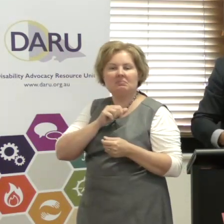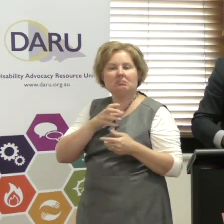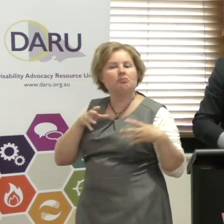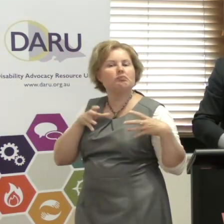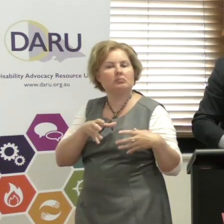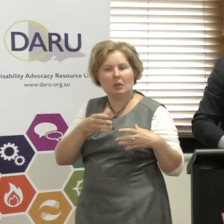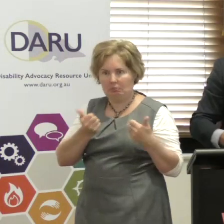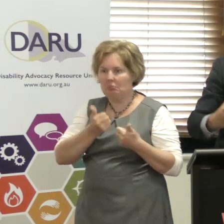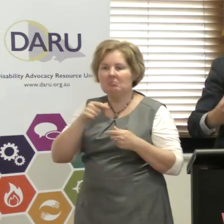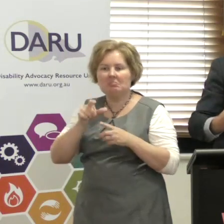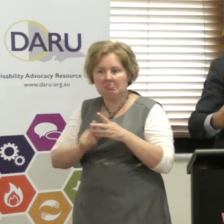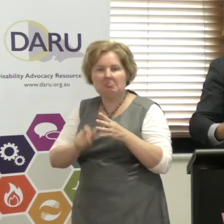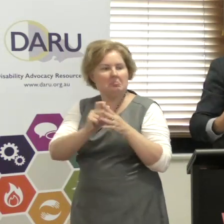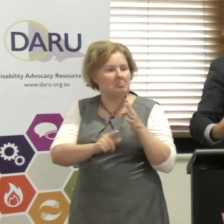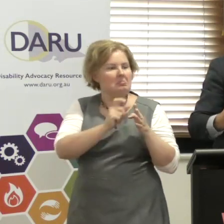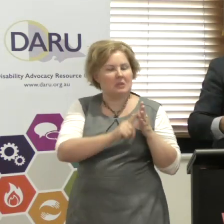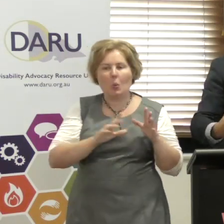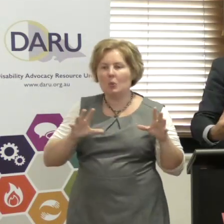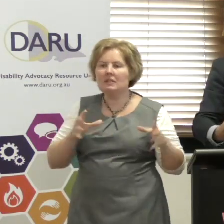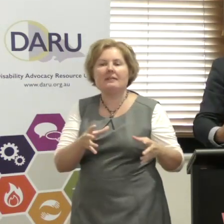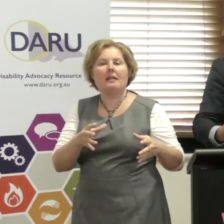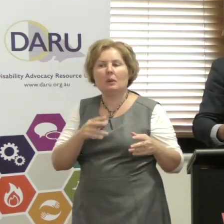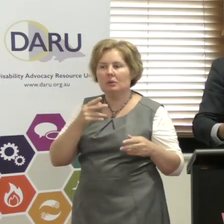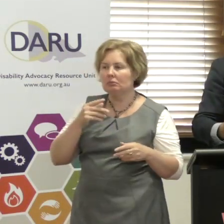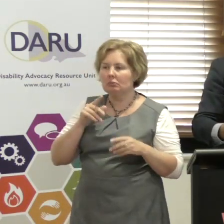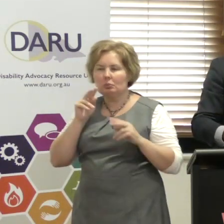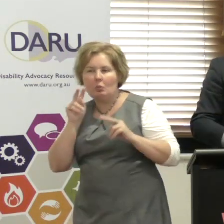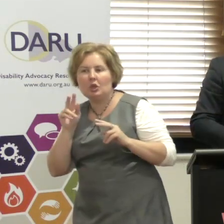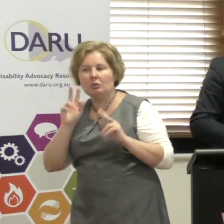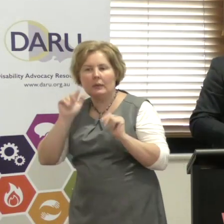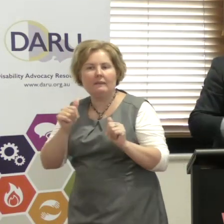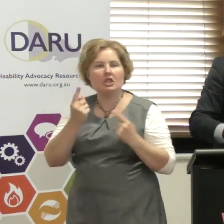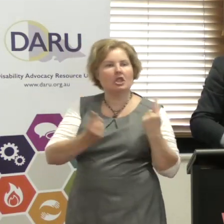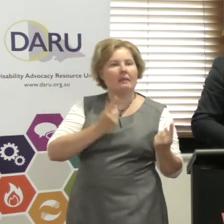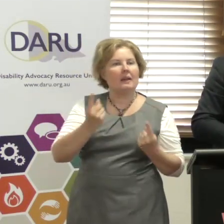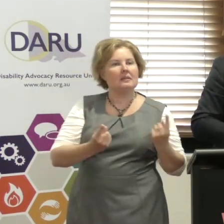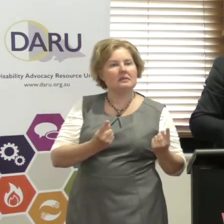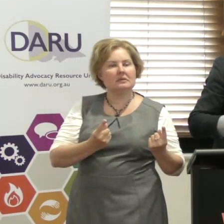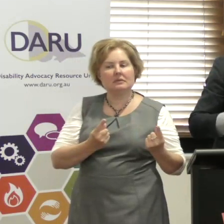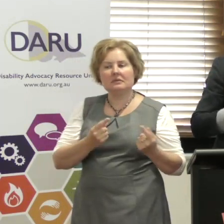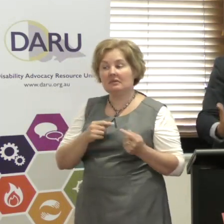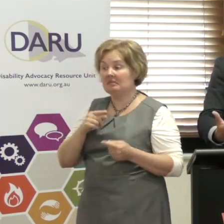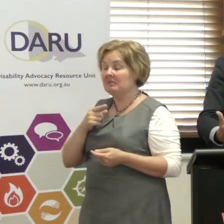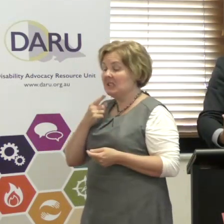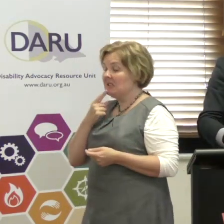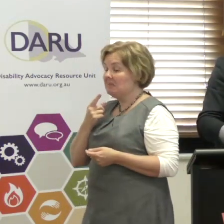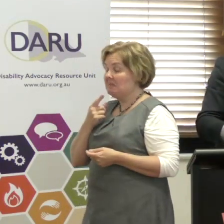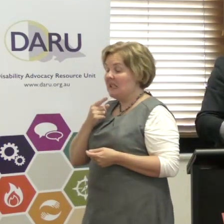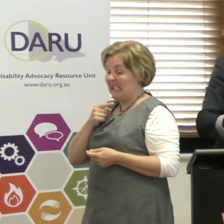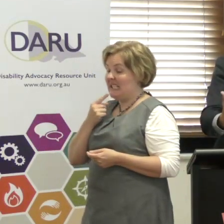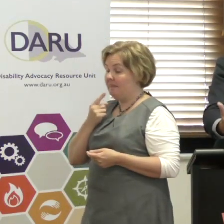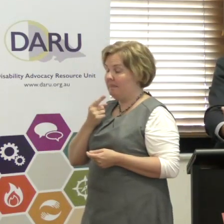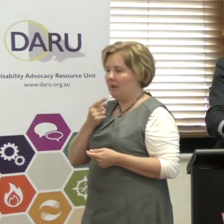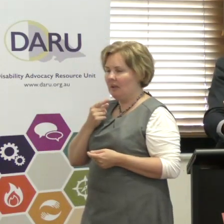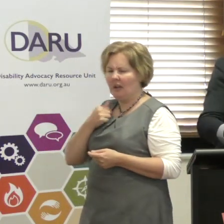these town camps, but we all stick together and we look out for each other. And then he started going, well, and I sort of said, well,